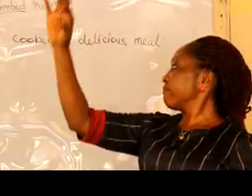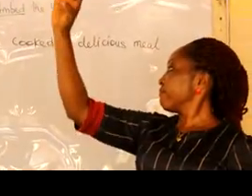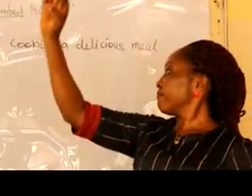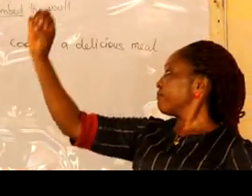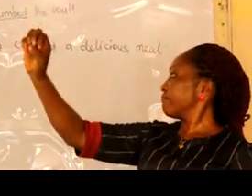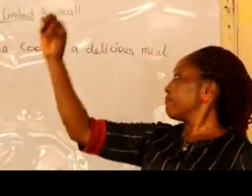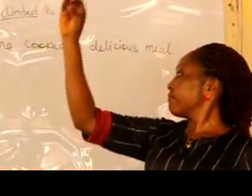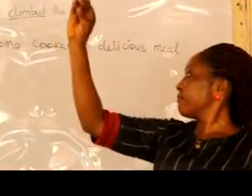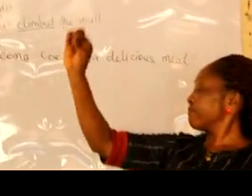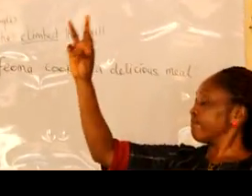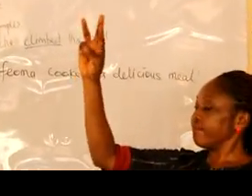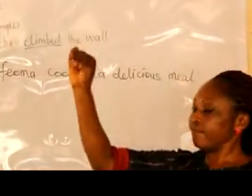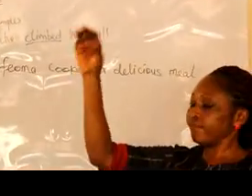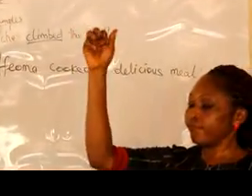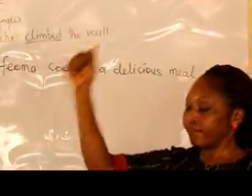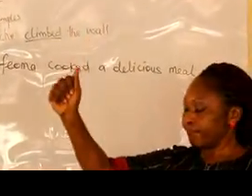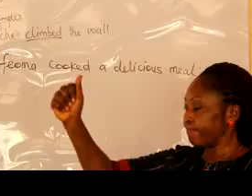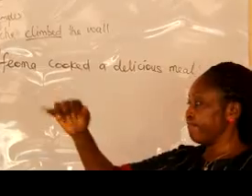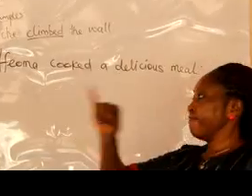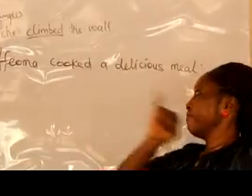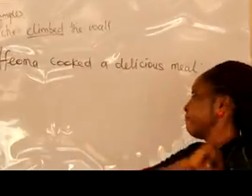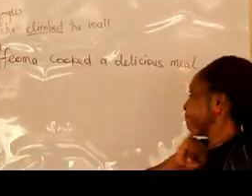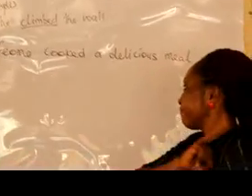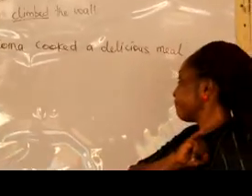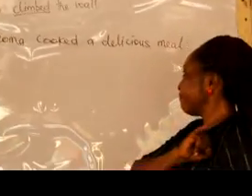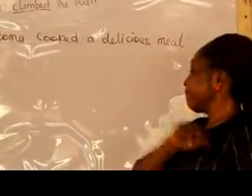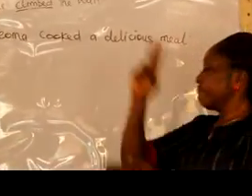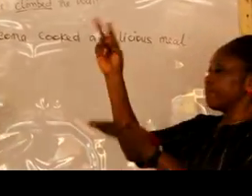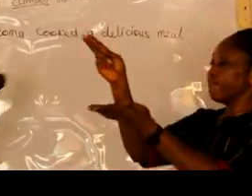Full stop. Ifeoma cooked a delicious meal.